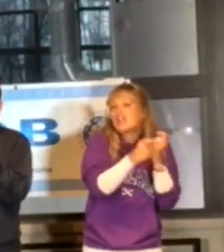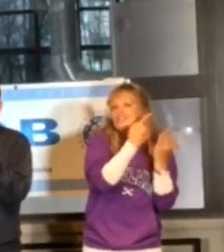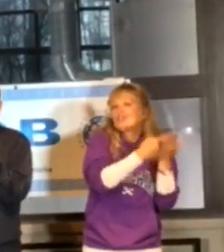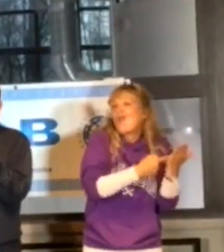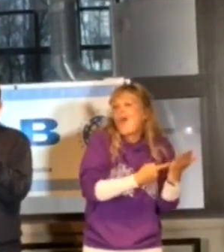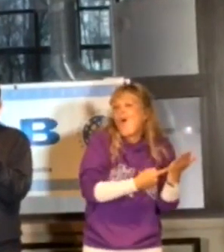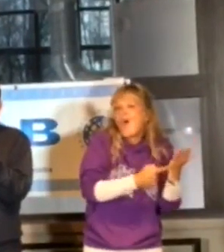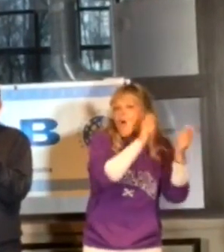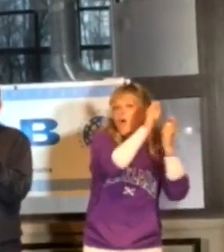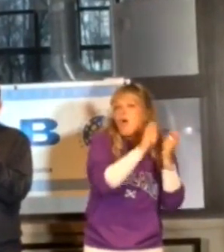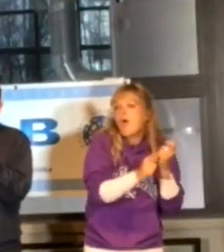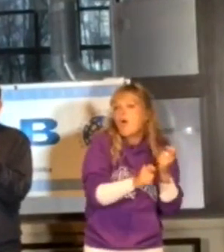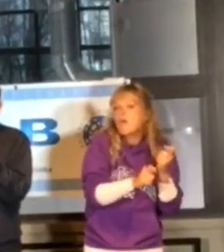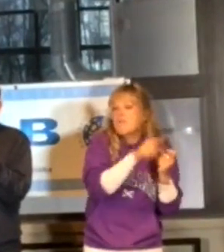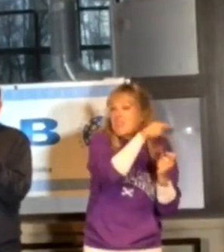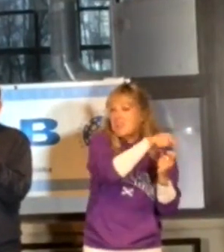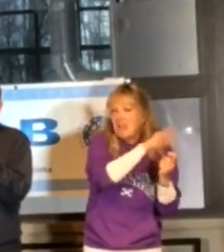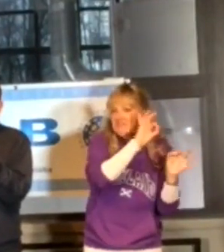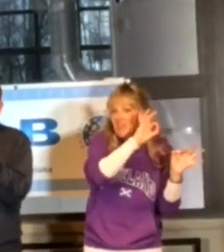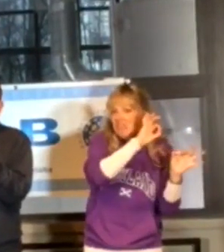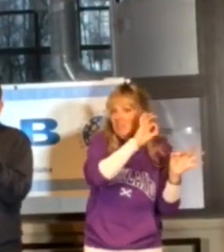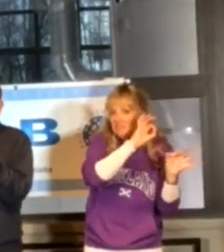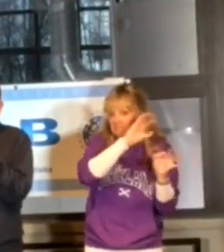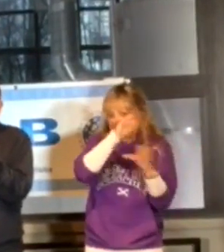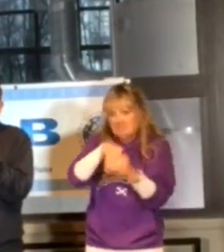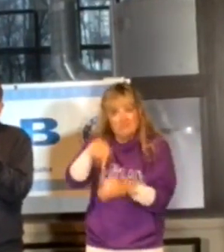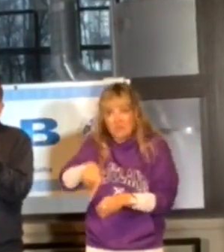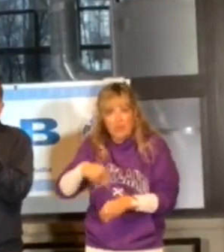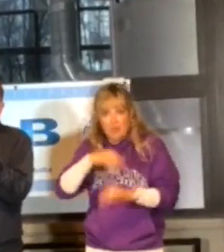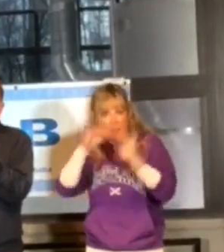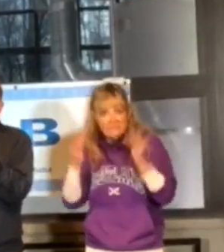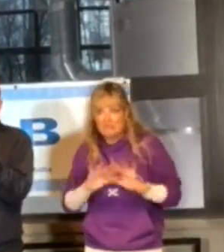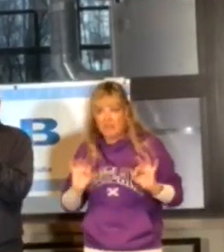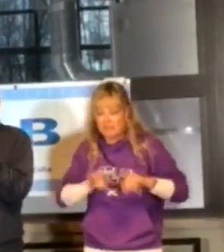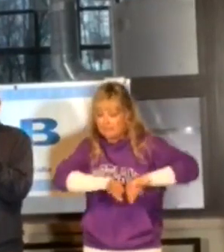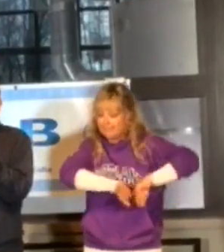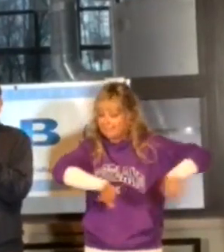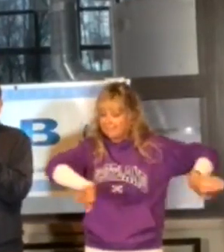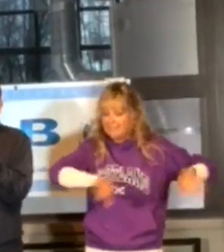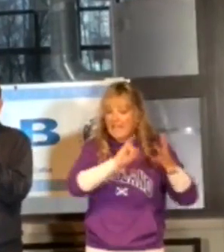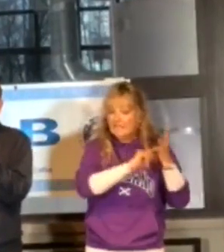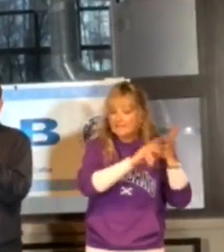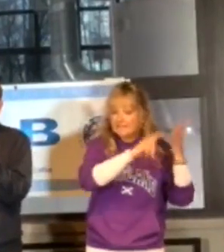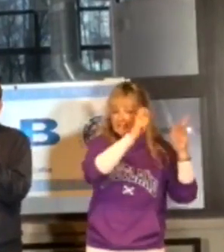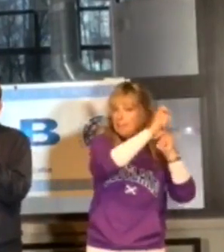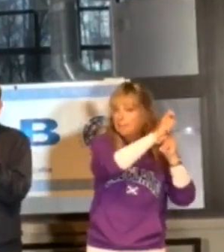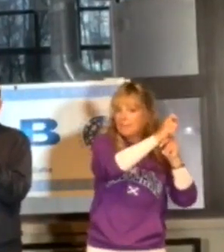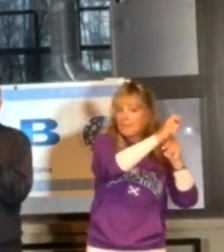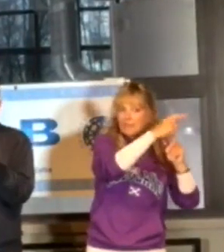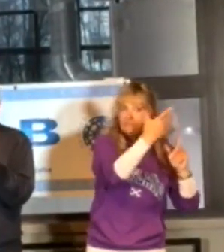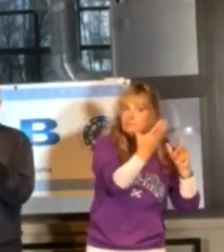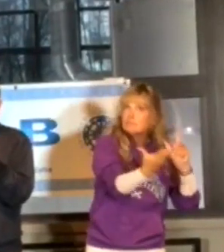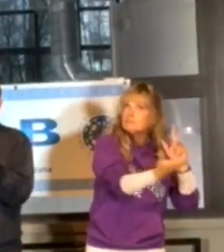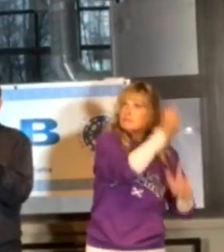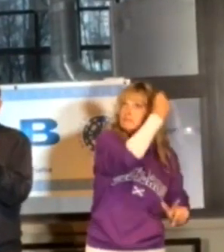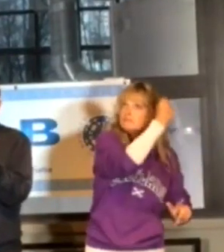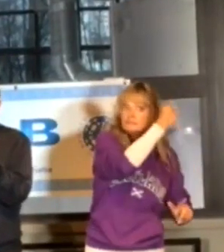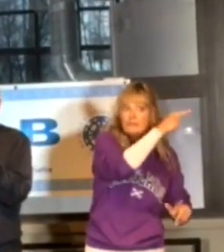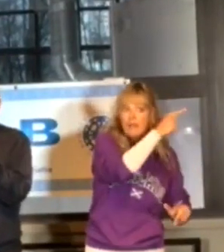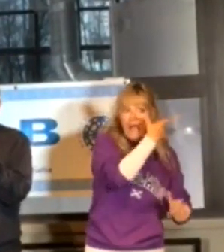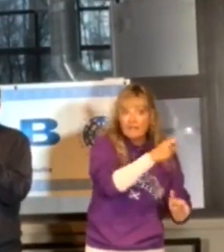30. It's got nothing to do with that at all. If the SNP succeed and we have our referendum, all well and